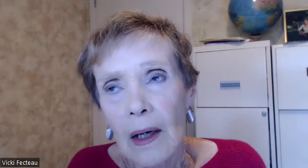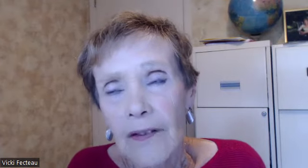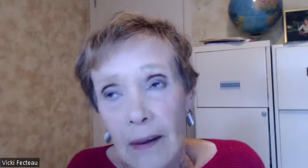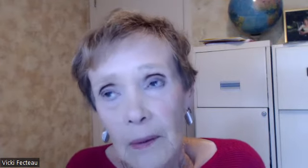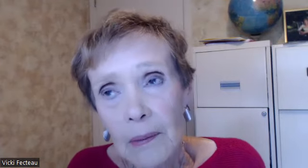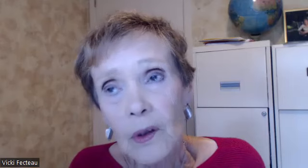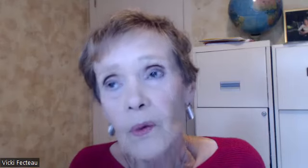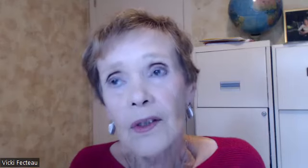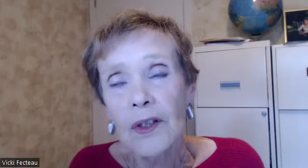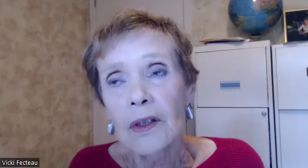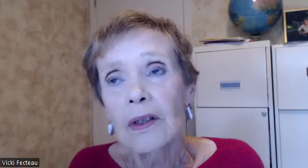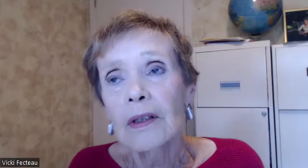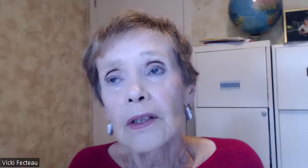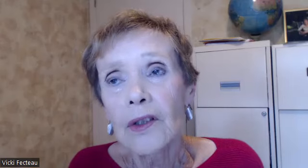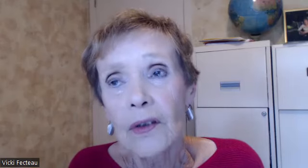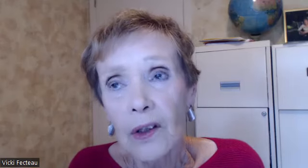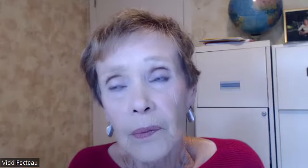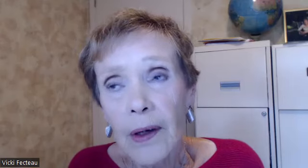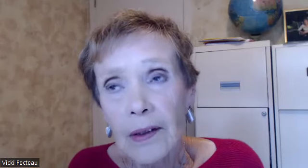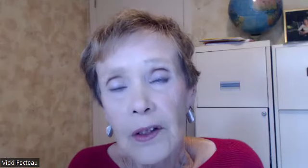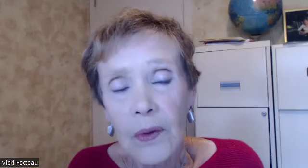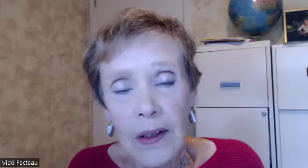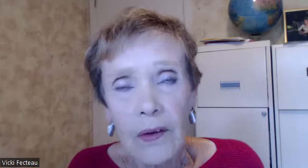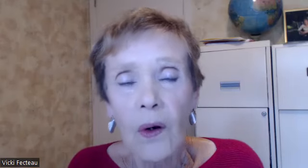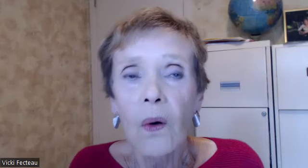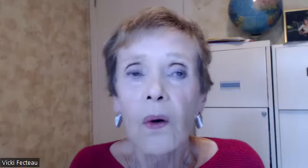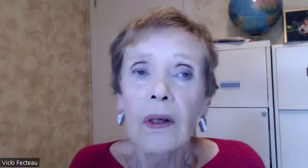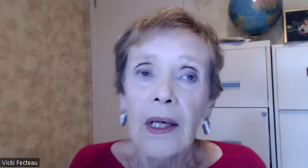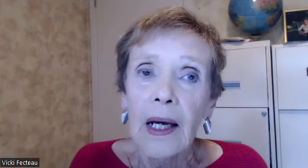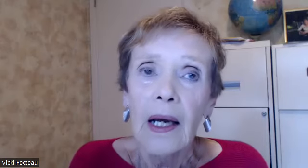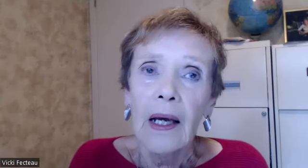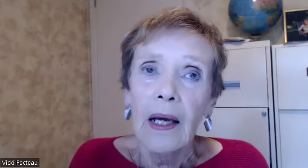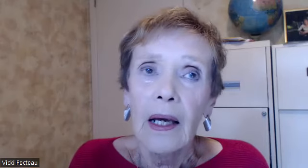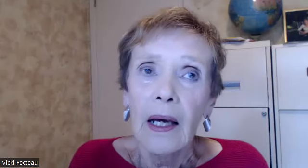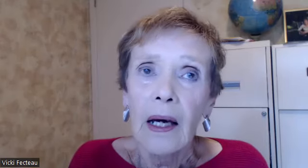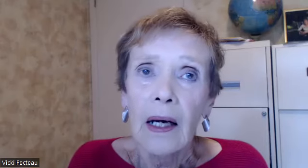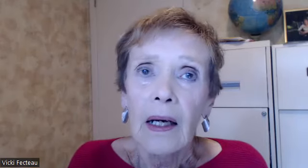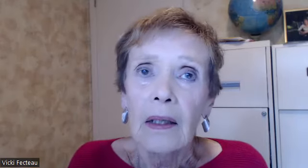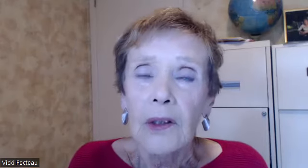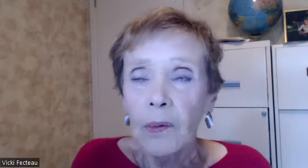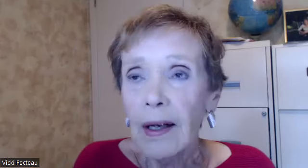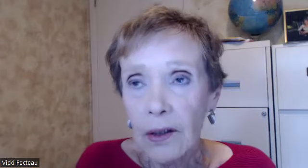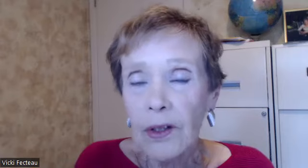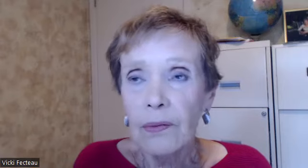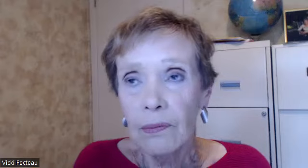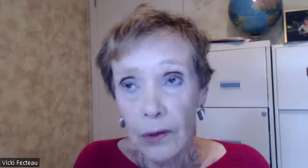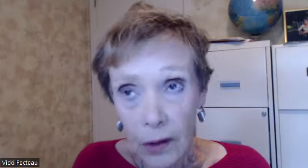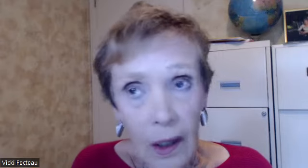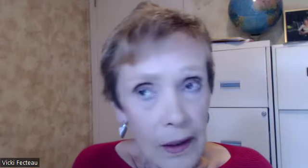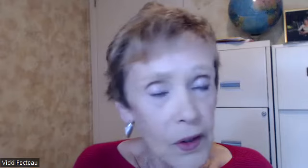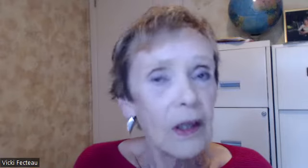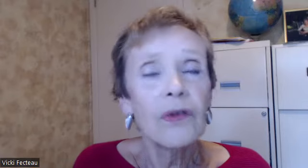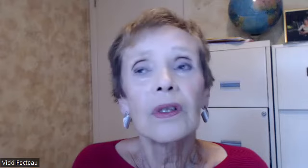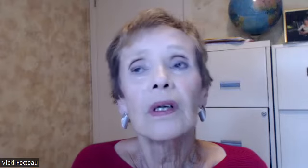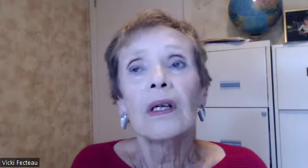a family member who wants to learn and that you can practice with, or you can practice with your colleagues at Carefree